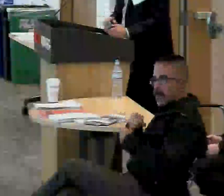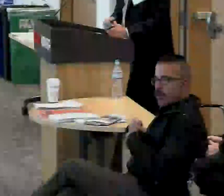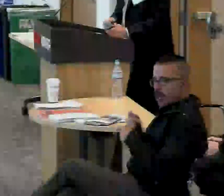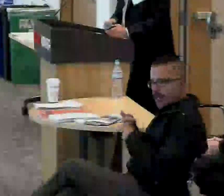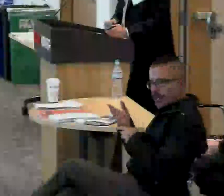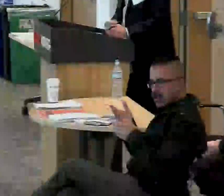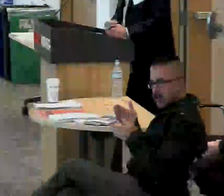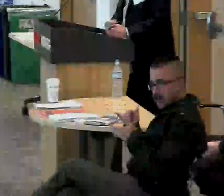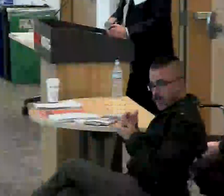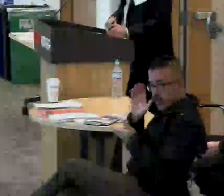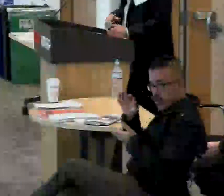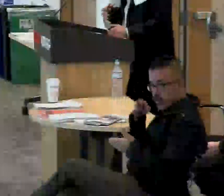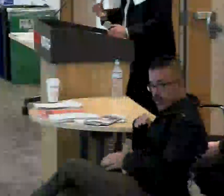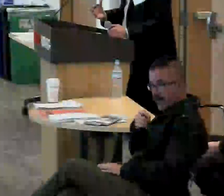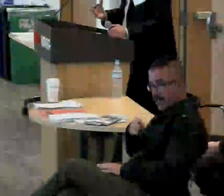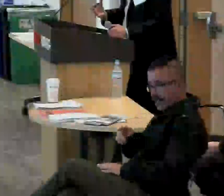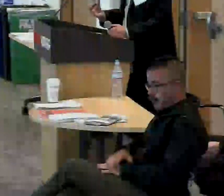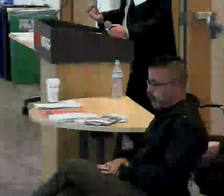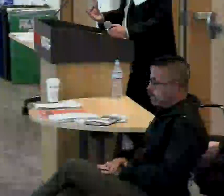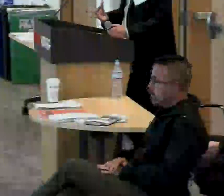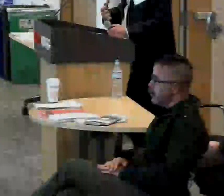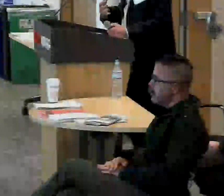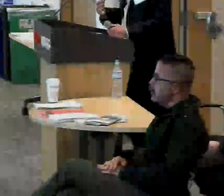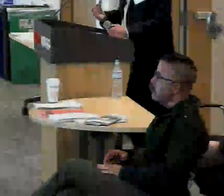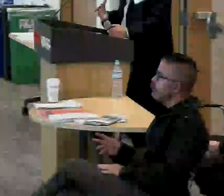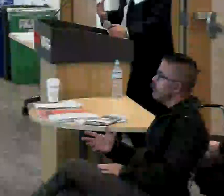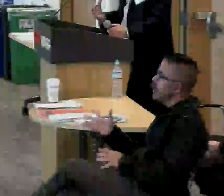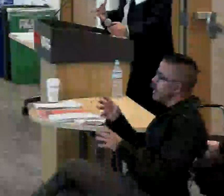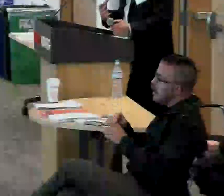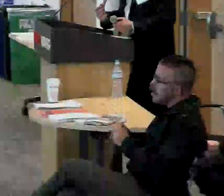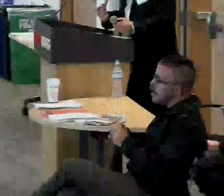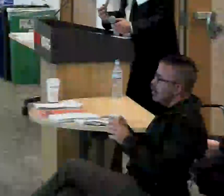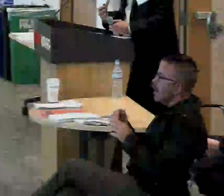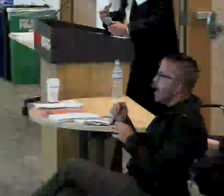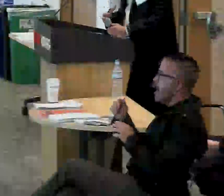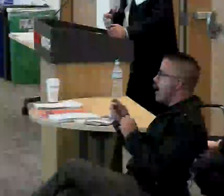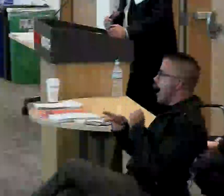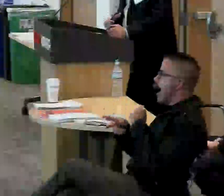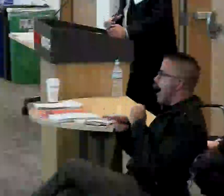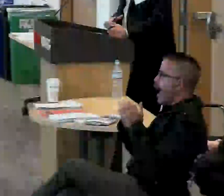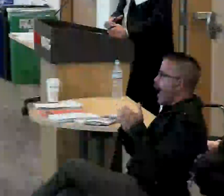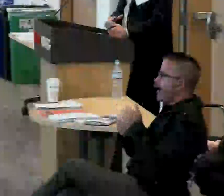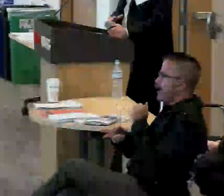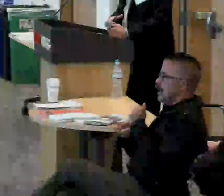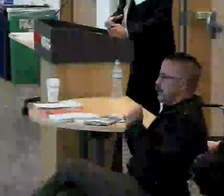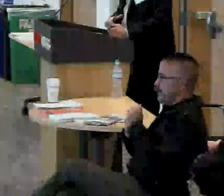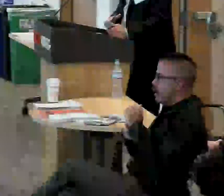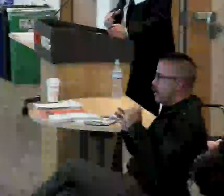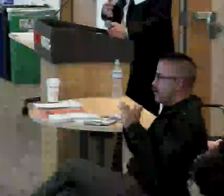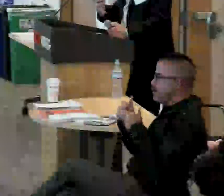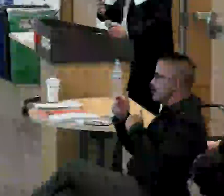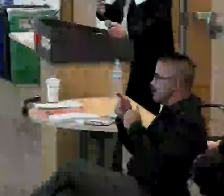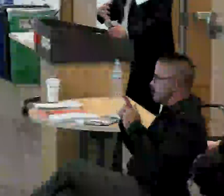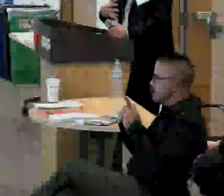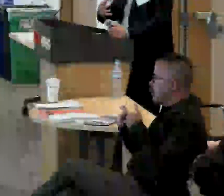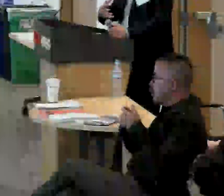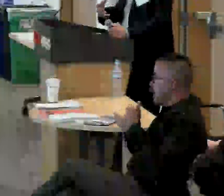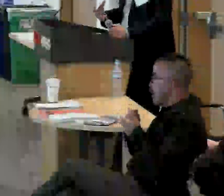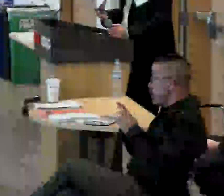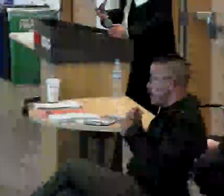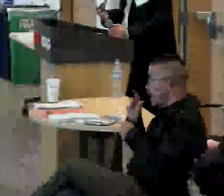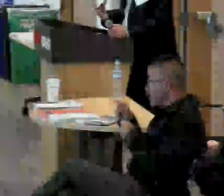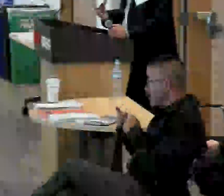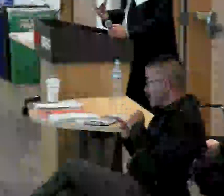them, integrate asset building and other types of programmatic activity to help people not just save but build